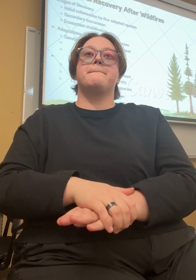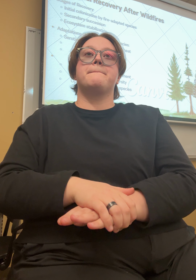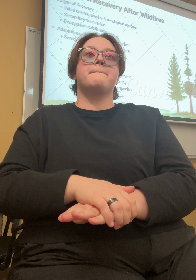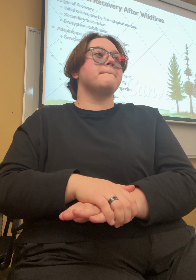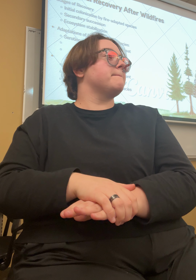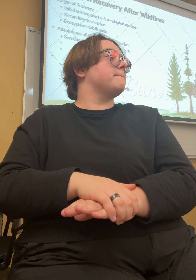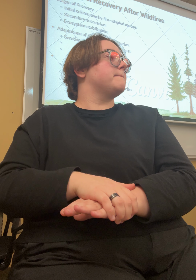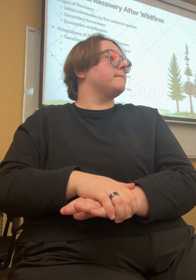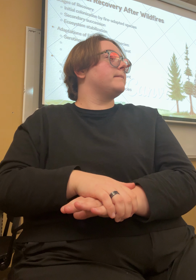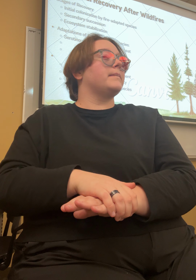Yeah.